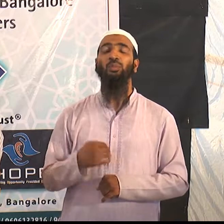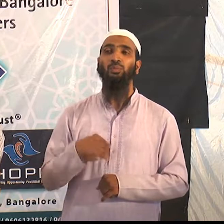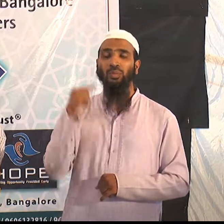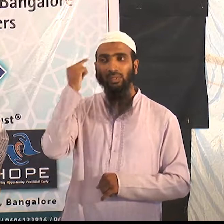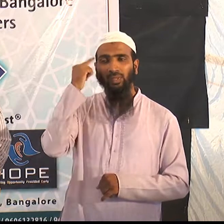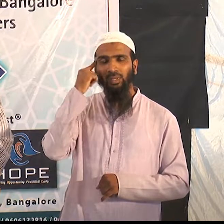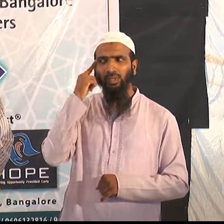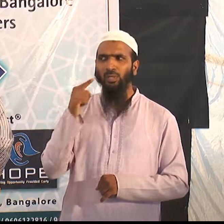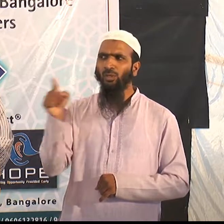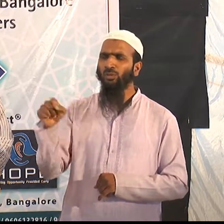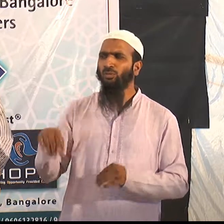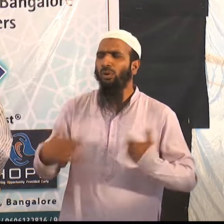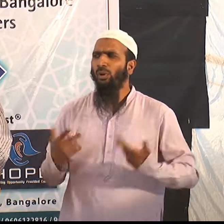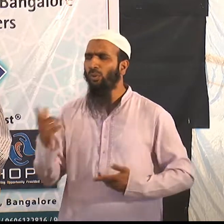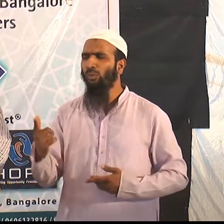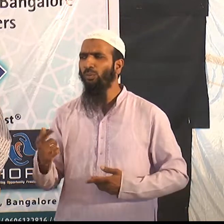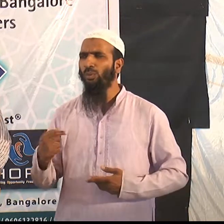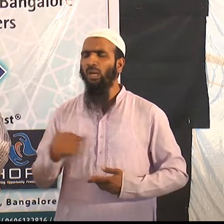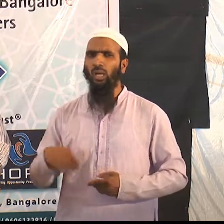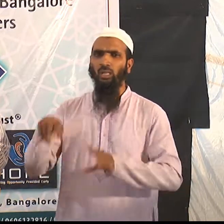you are coming from.